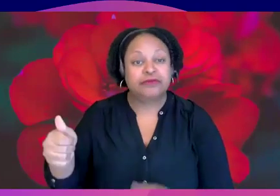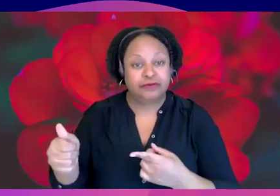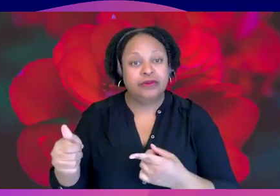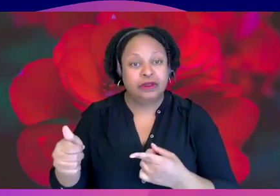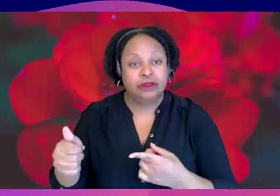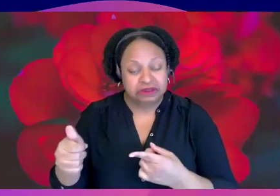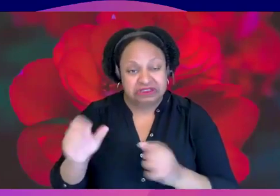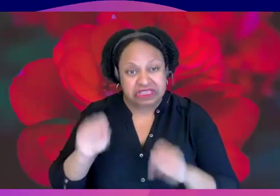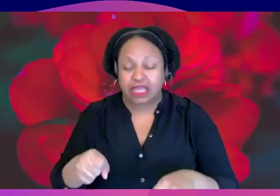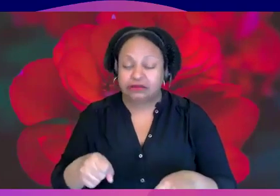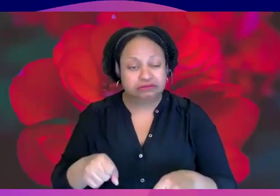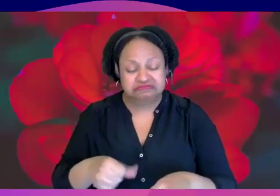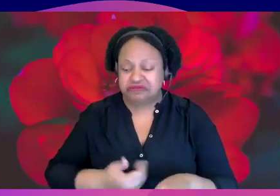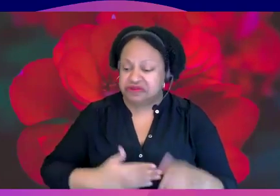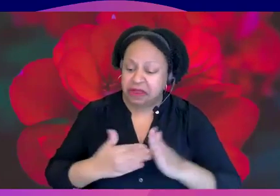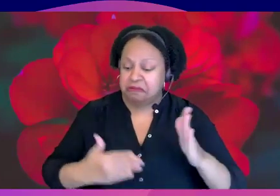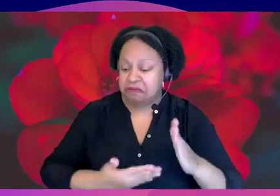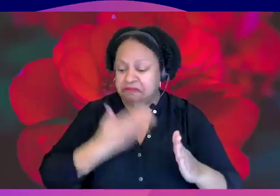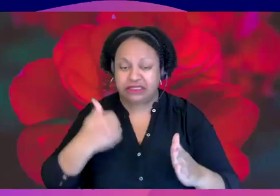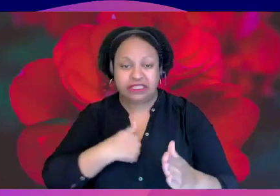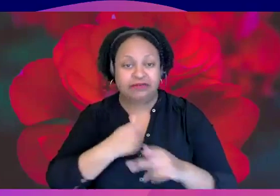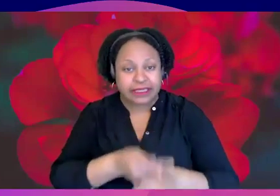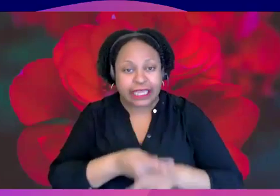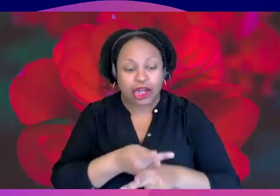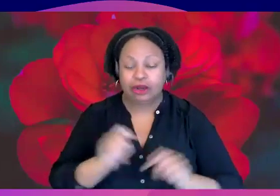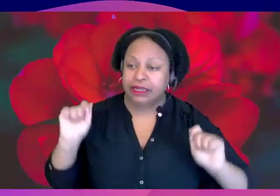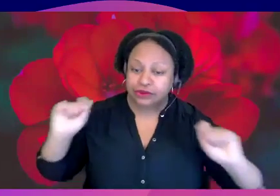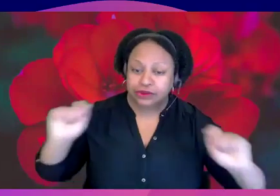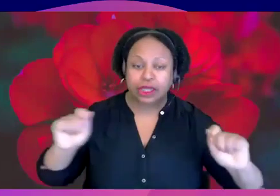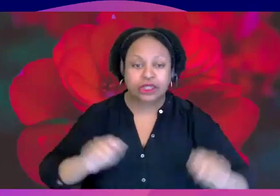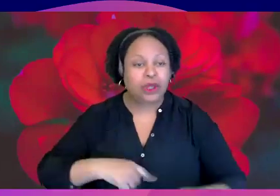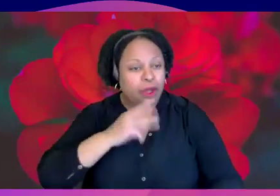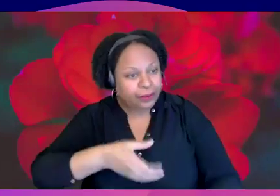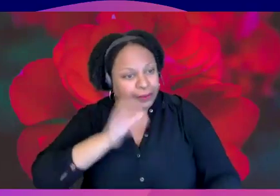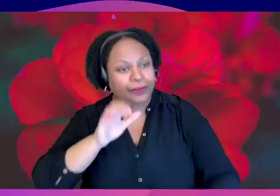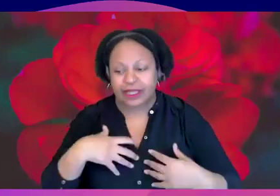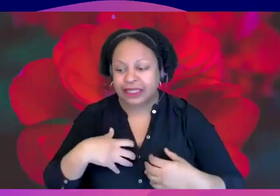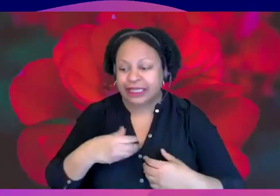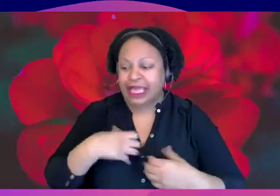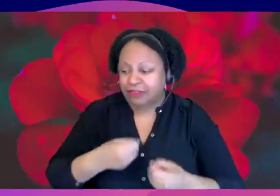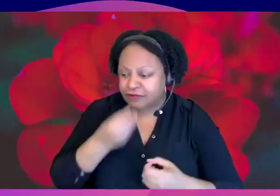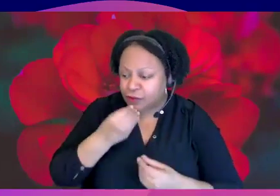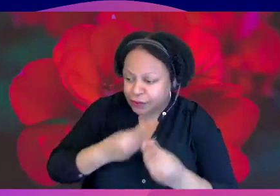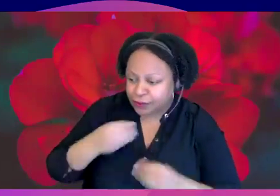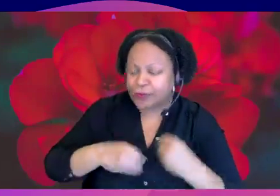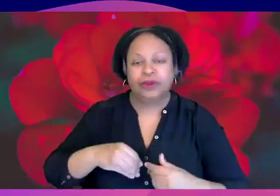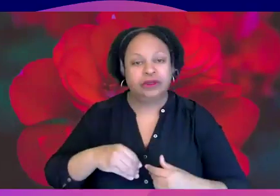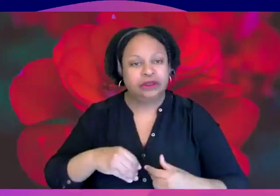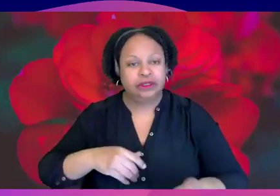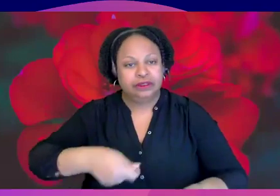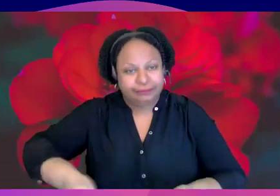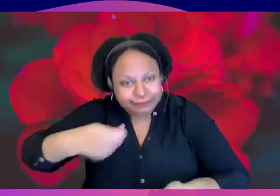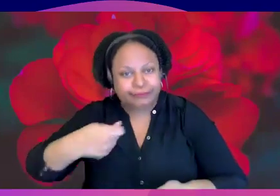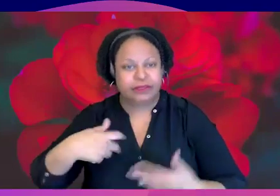for good self-care. You can get exercise and drink water and, eat nutritious meals and